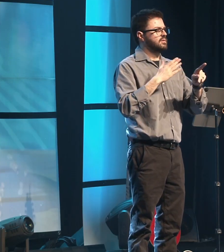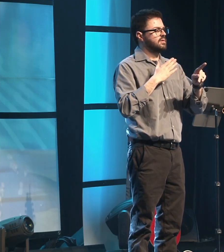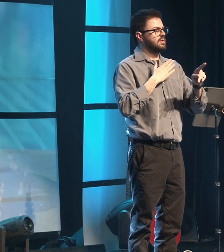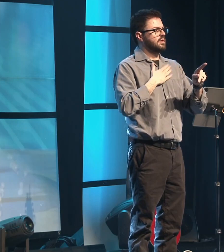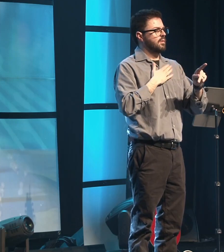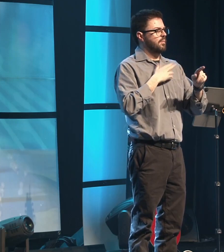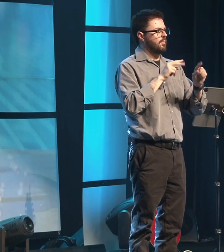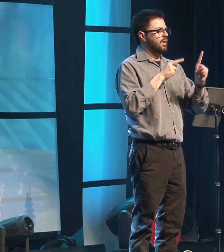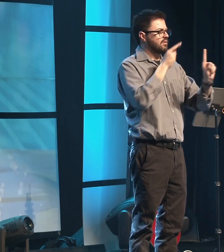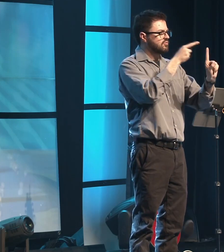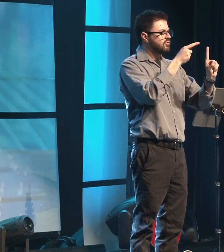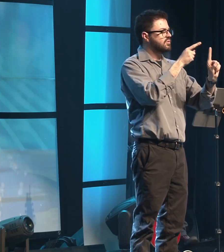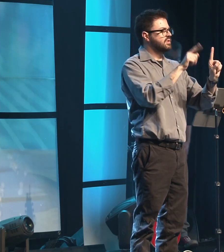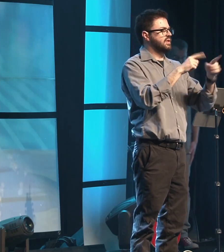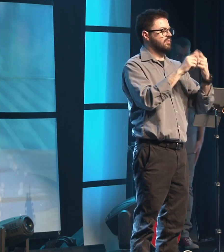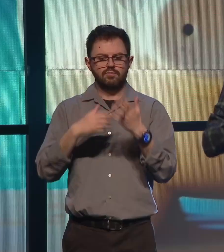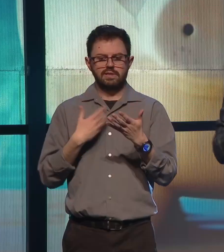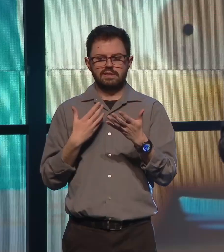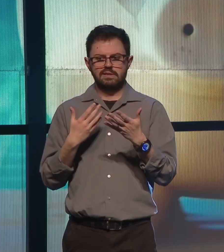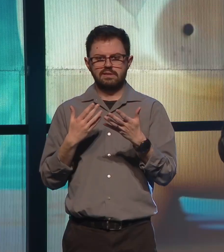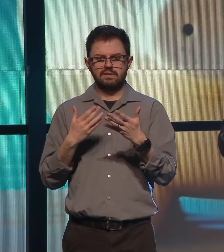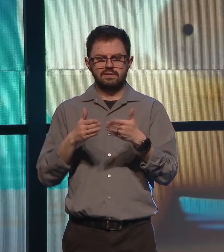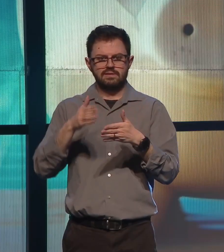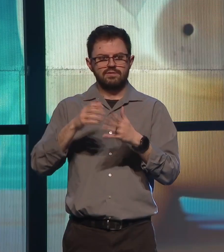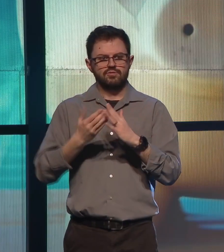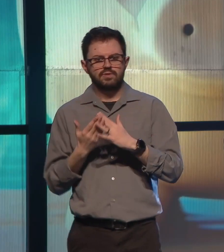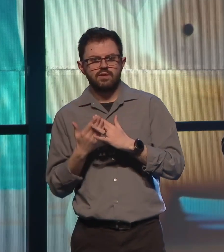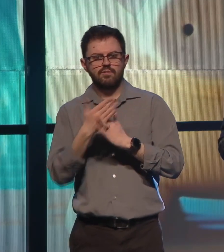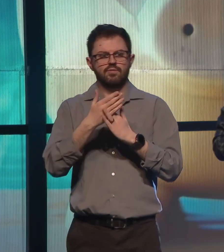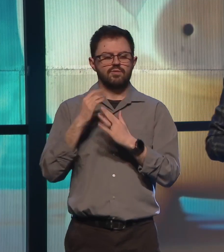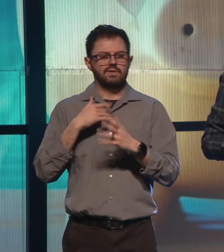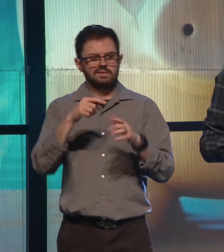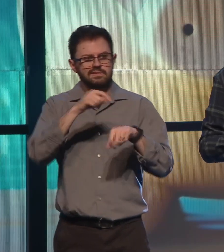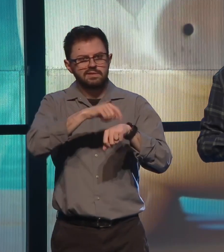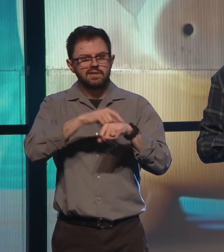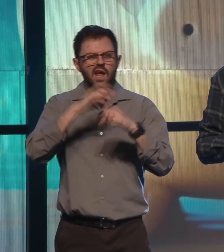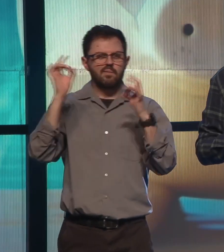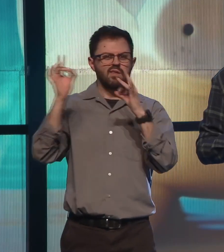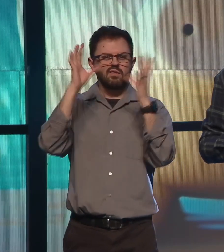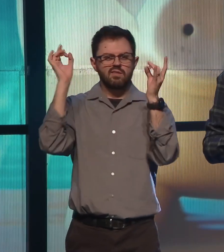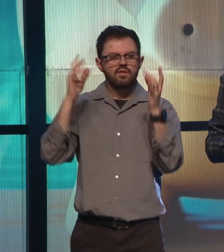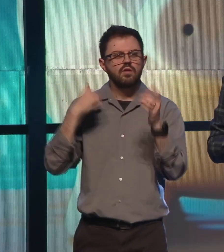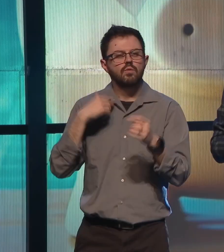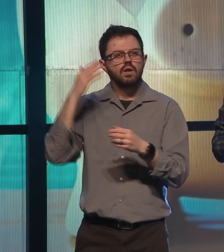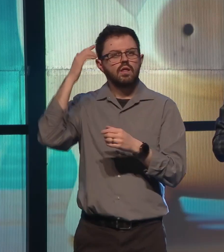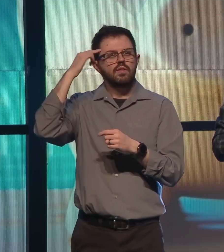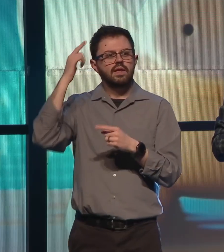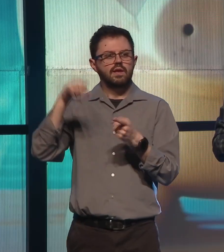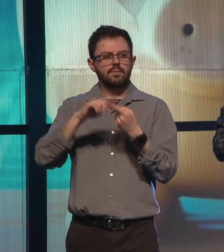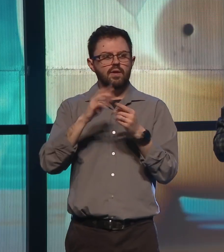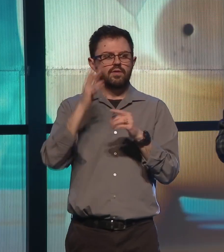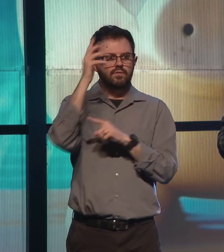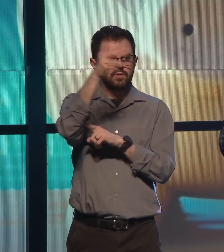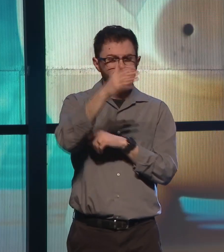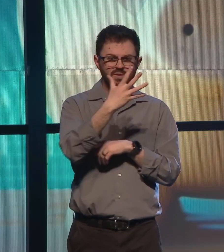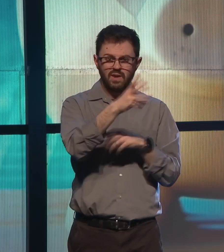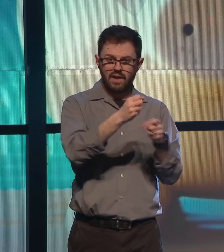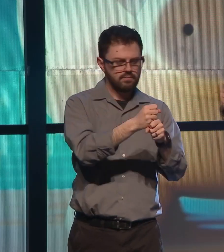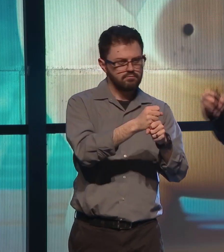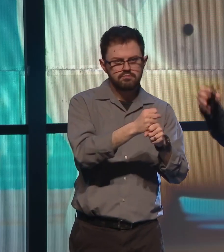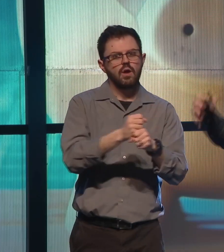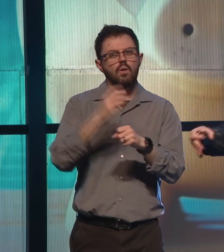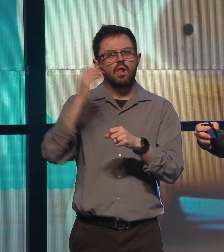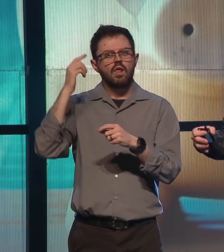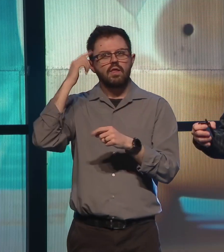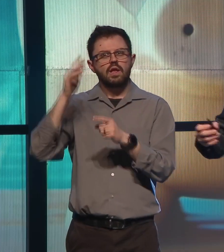of crisis and as we're thinking about the future, we're actually thinking about 100 years from now, not just 5 years from now. But how can we set